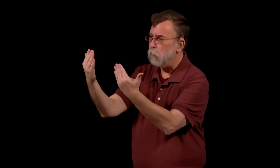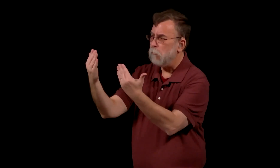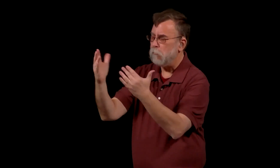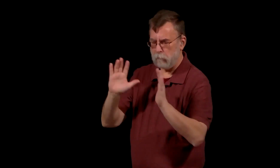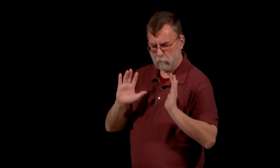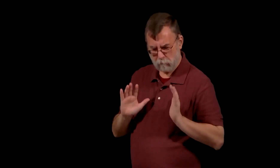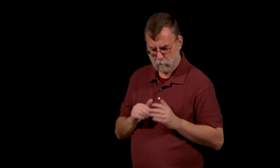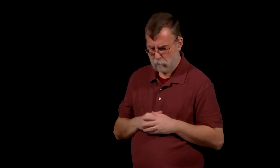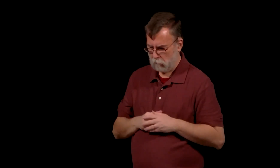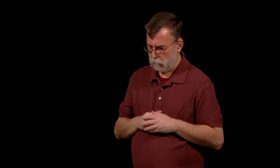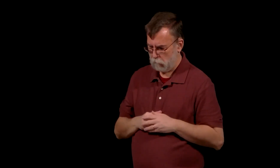Thank you.